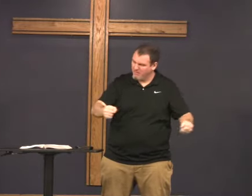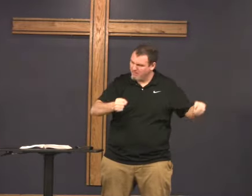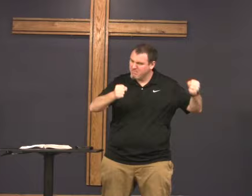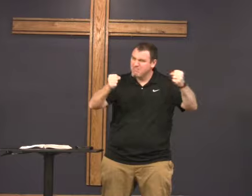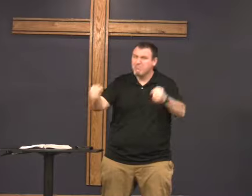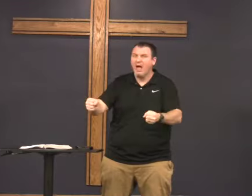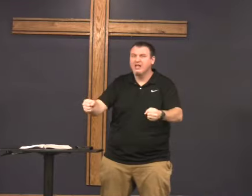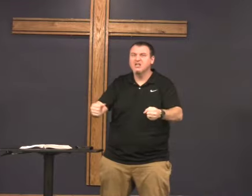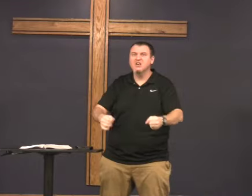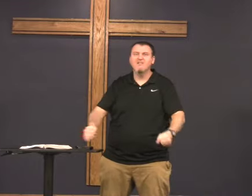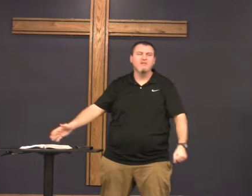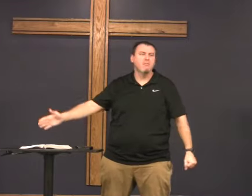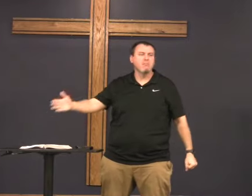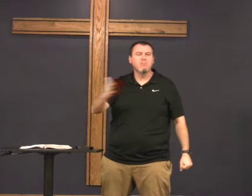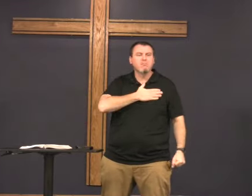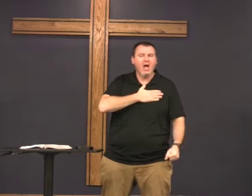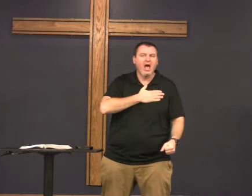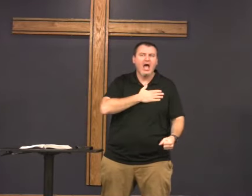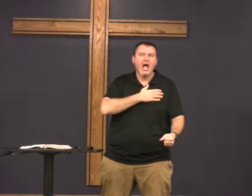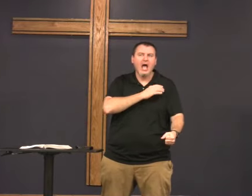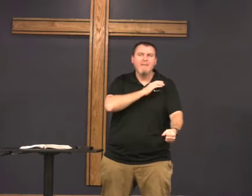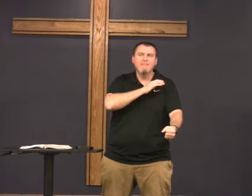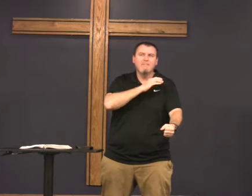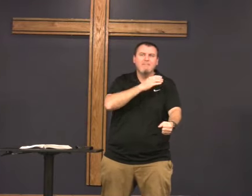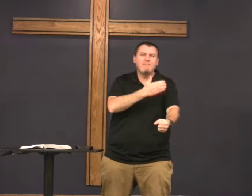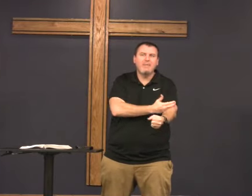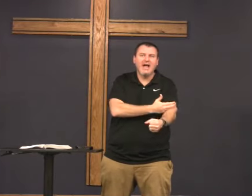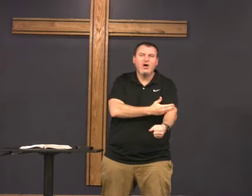House of the kingdom by the power of my